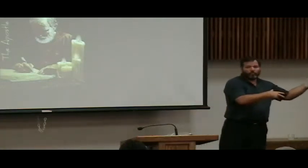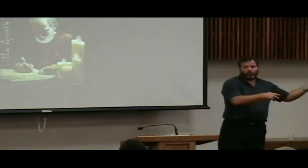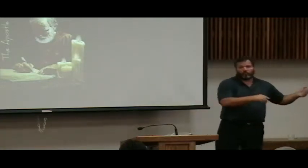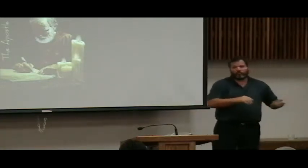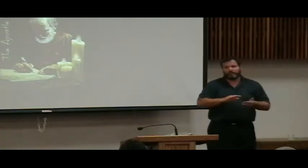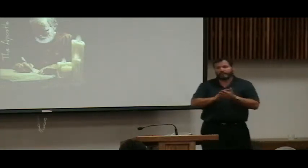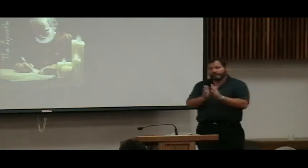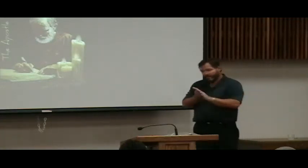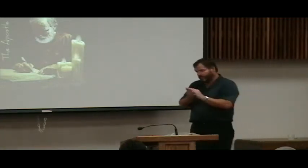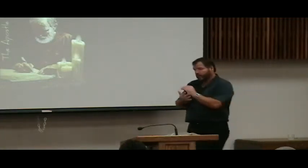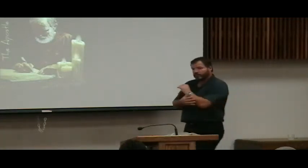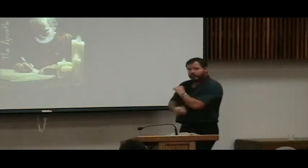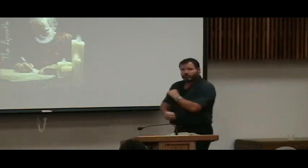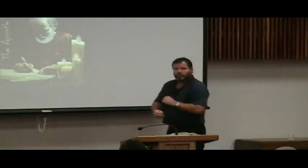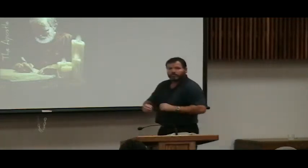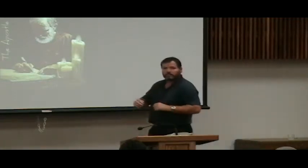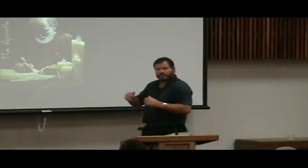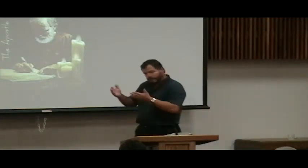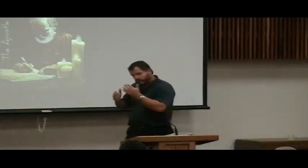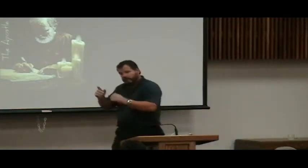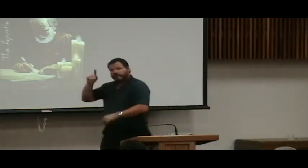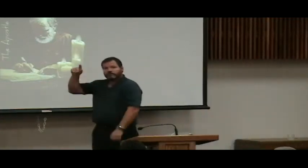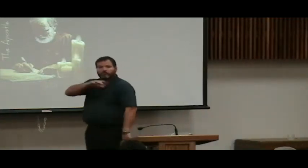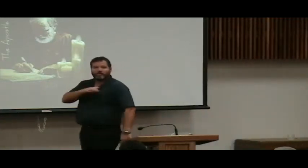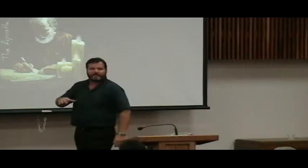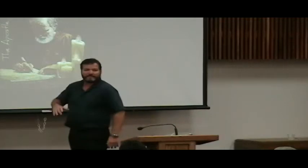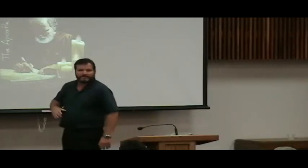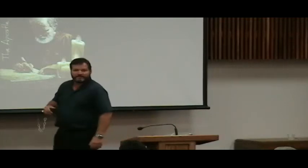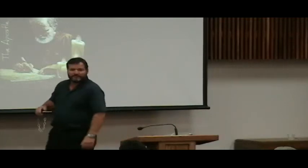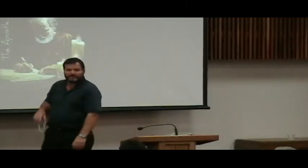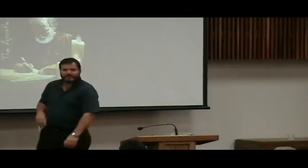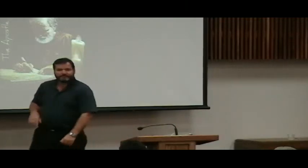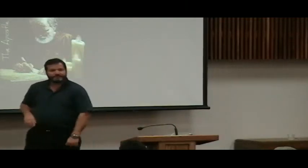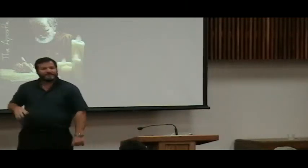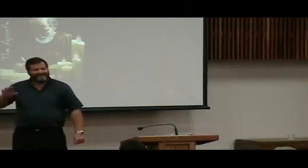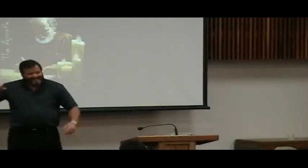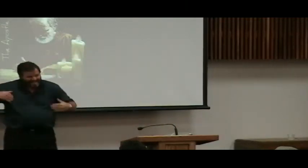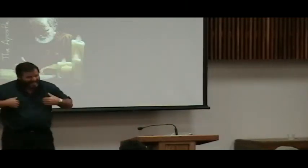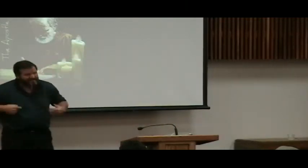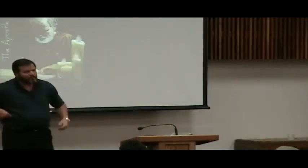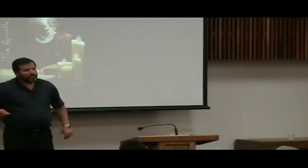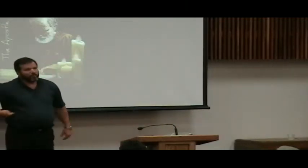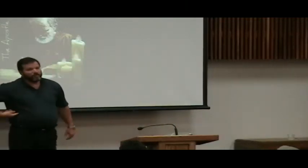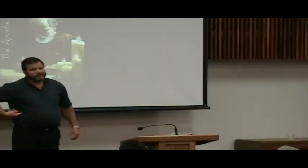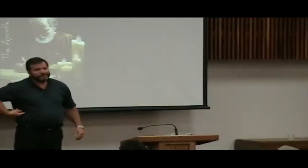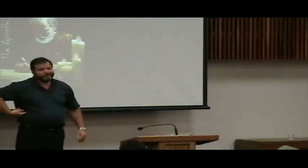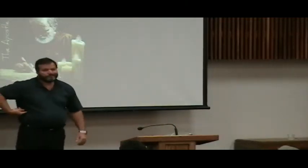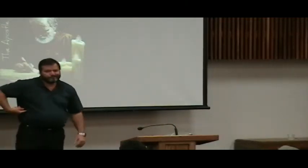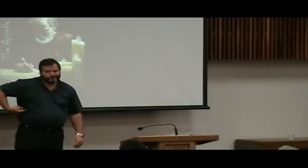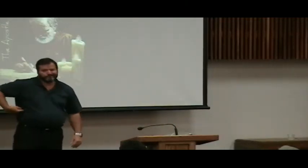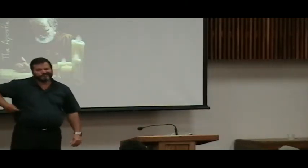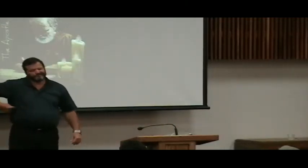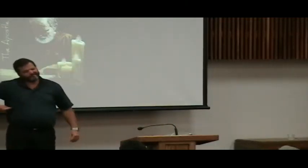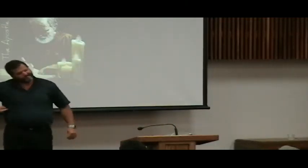away. Became the poor servant of the Lord God. He had a thorn in the flesh.